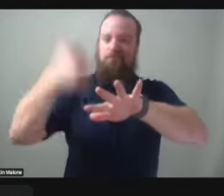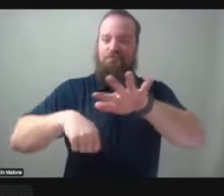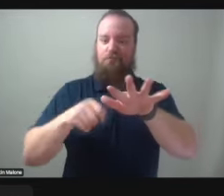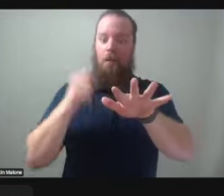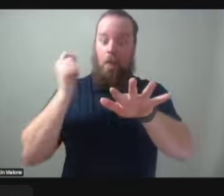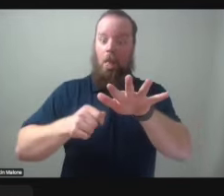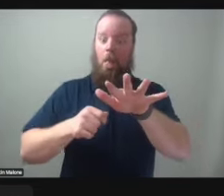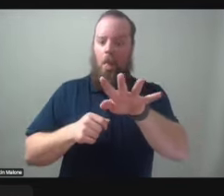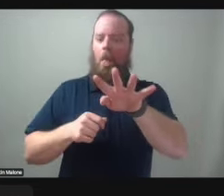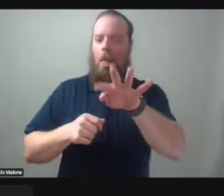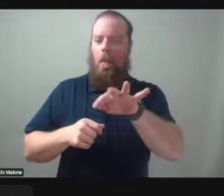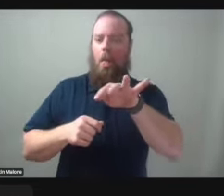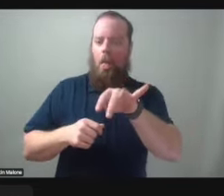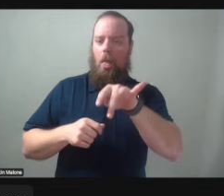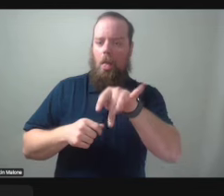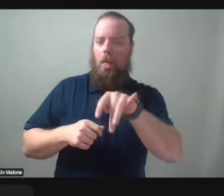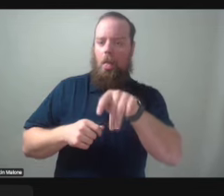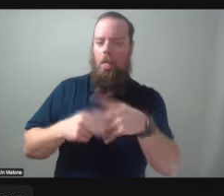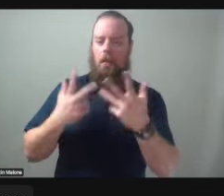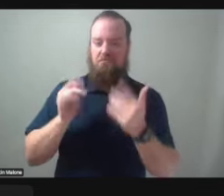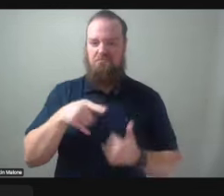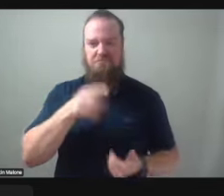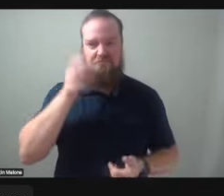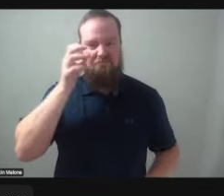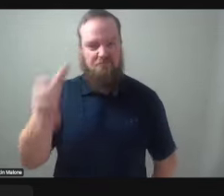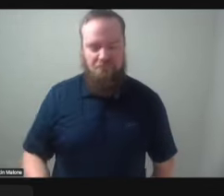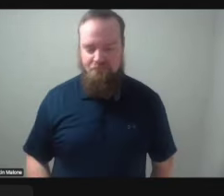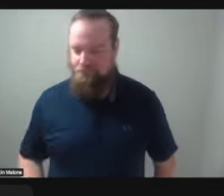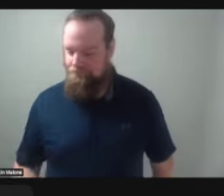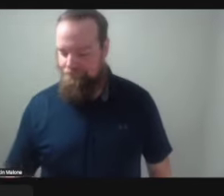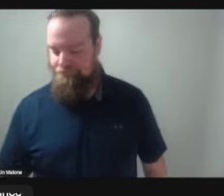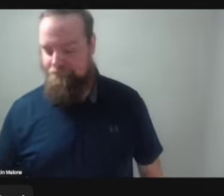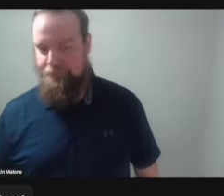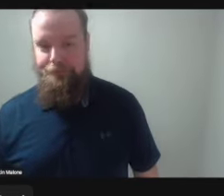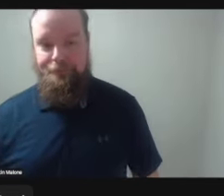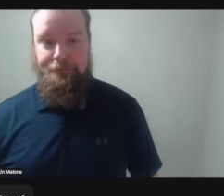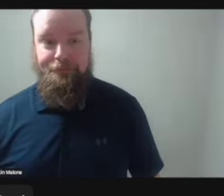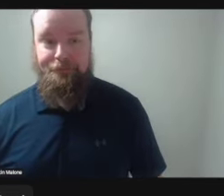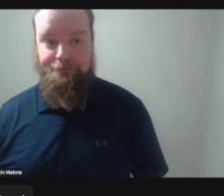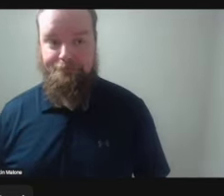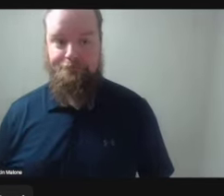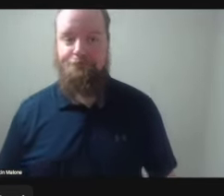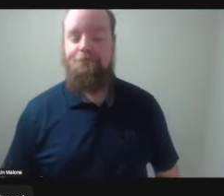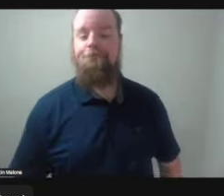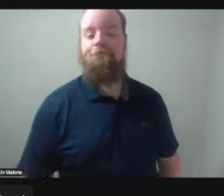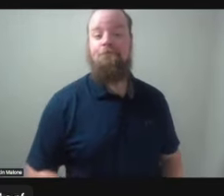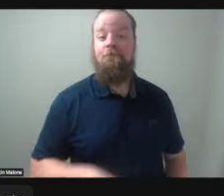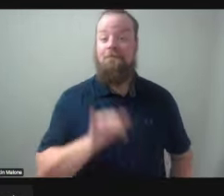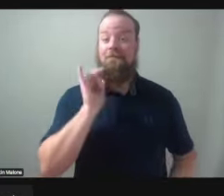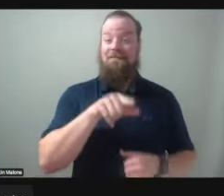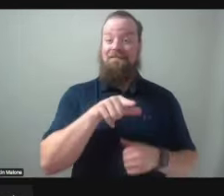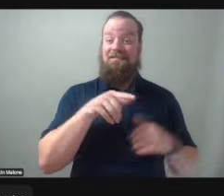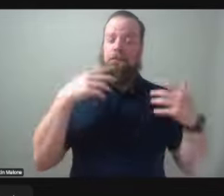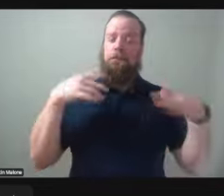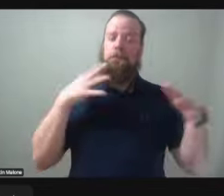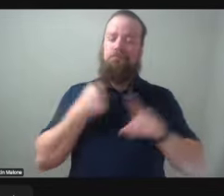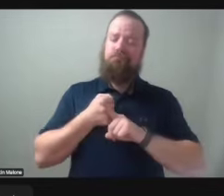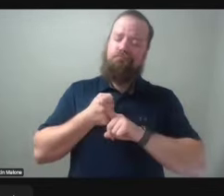local public schools were not allowed to sign. If they were caught signing, they would be hit in the hands